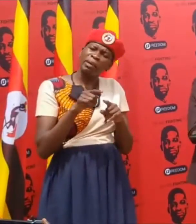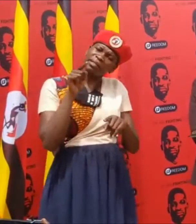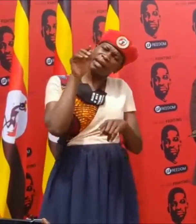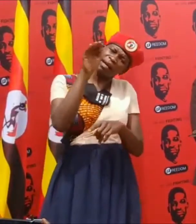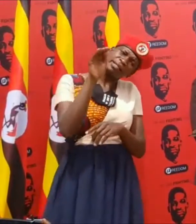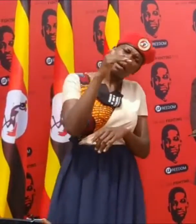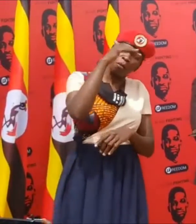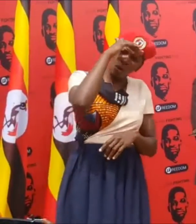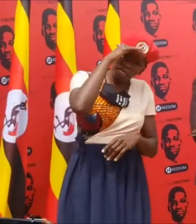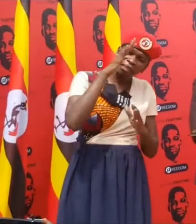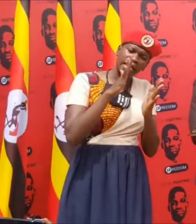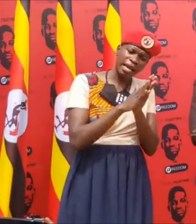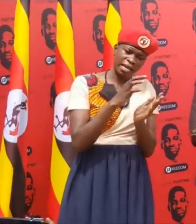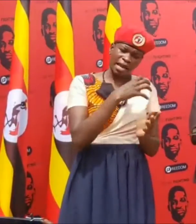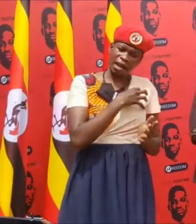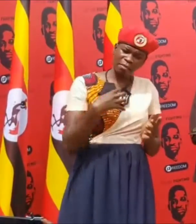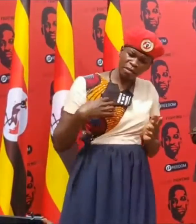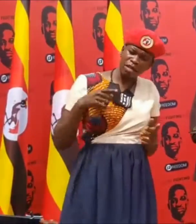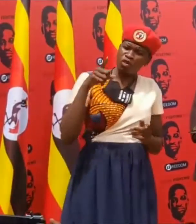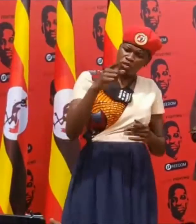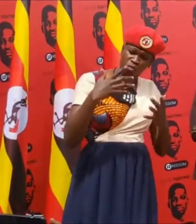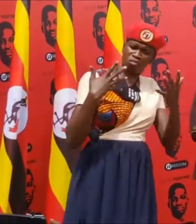nga tugamba abantu bano bemukwata